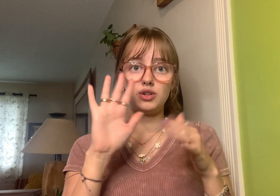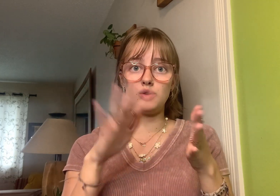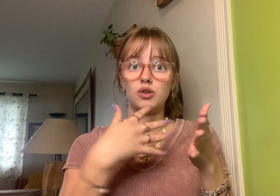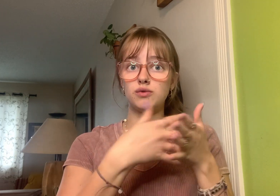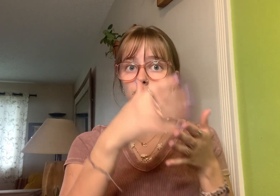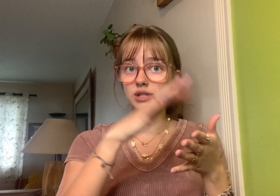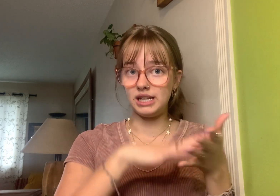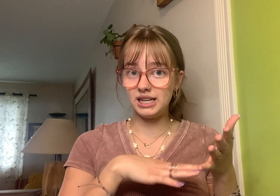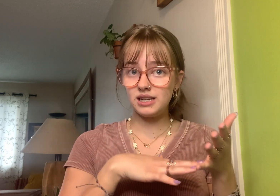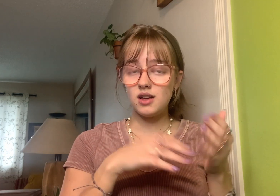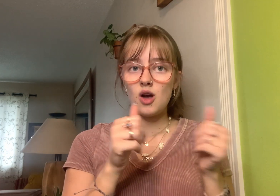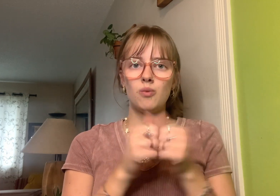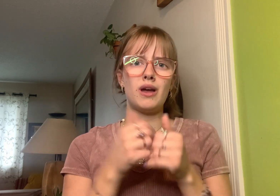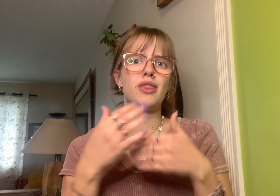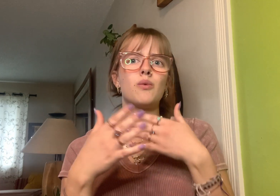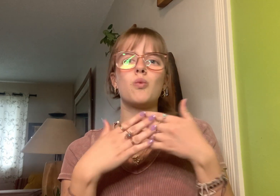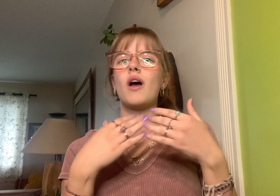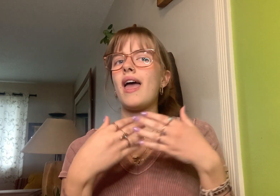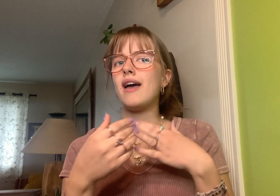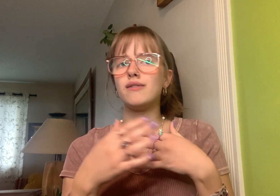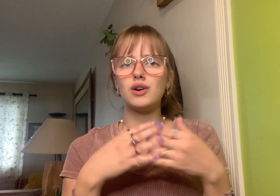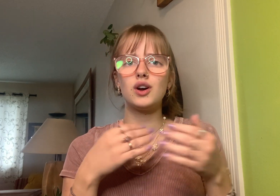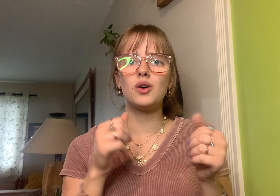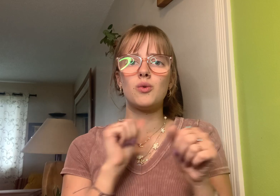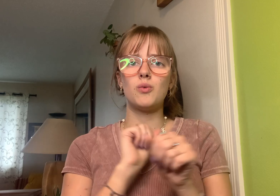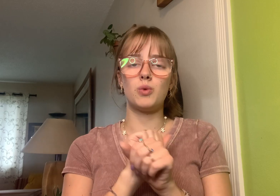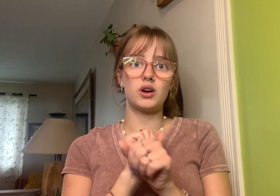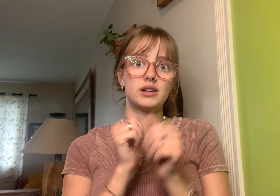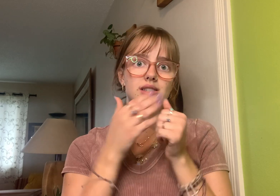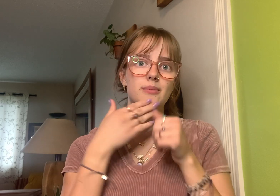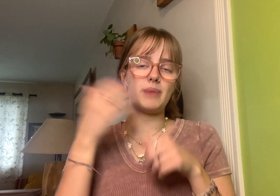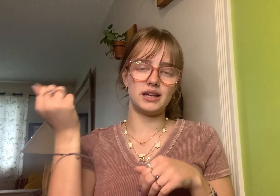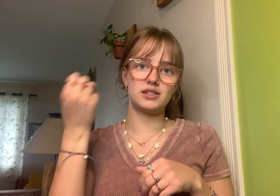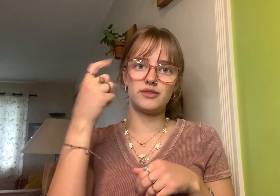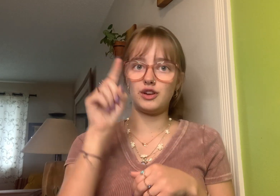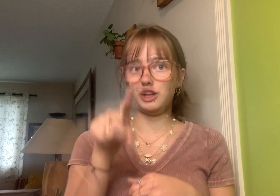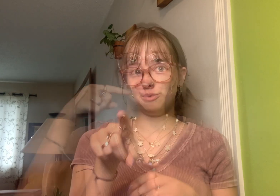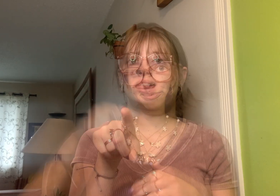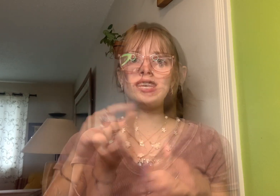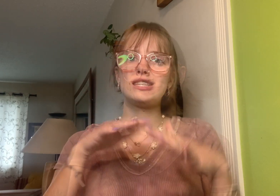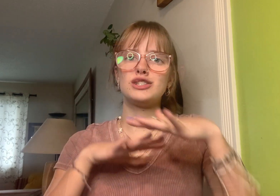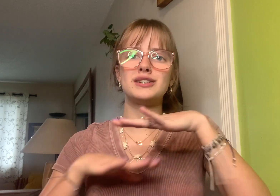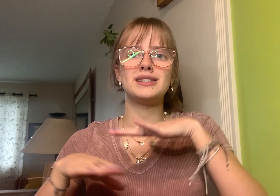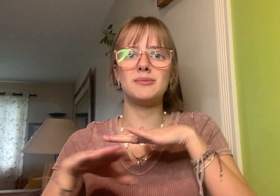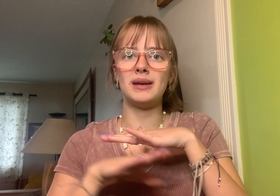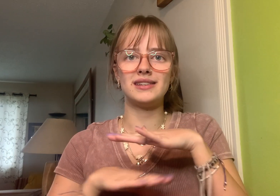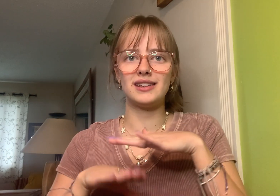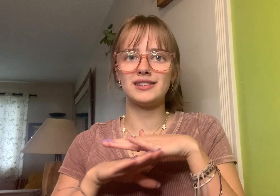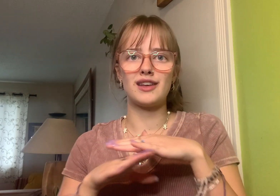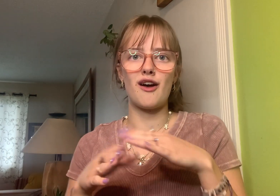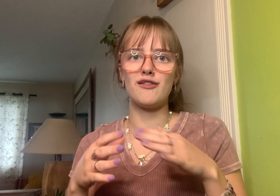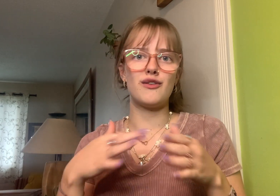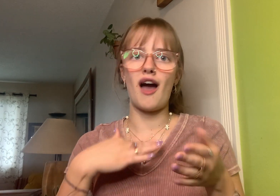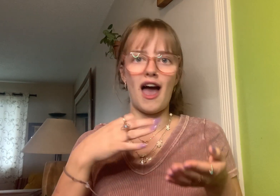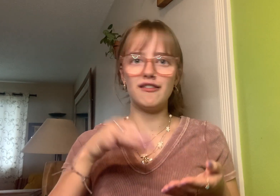your routine with whatever works best for you. This is just the basics of what I